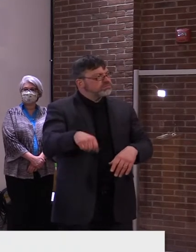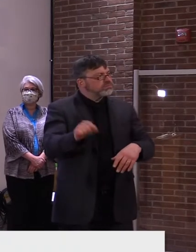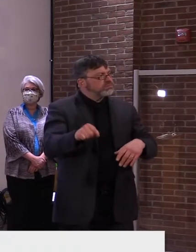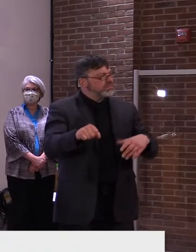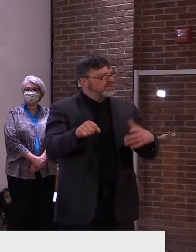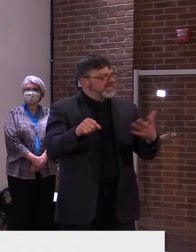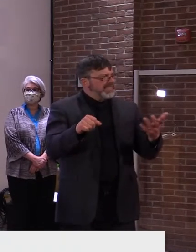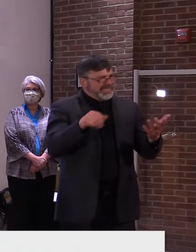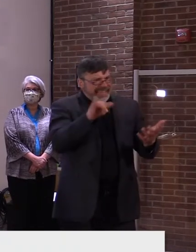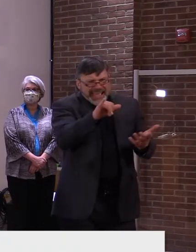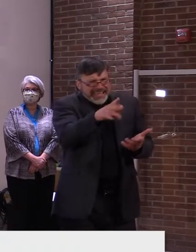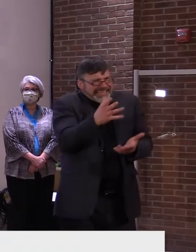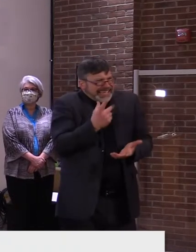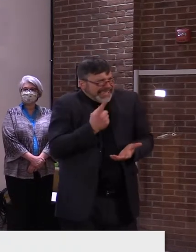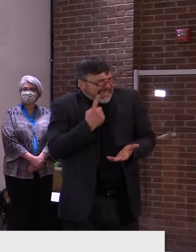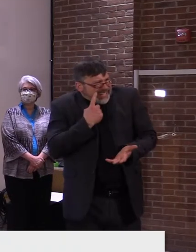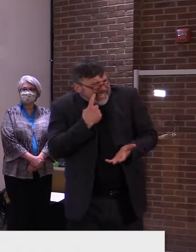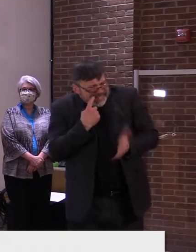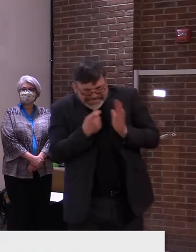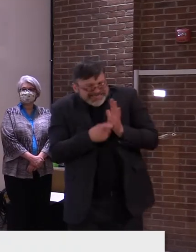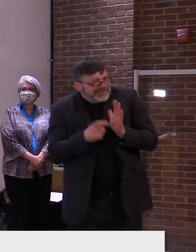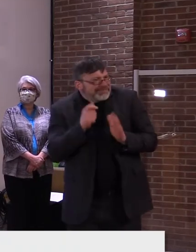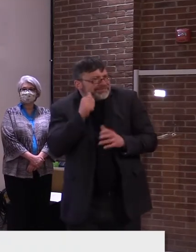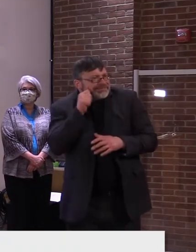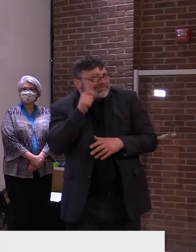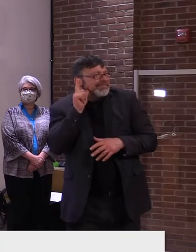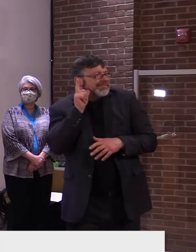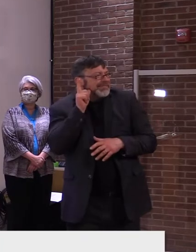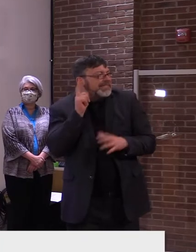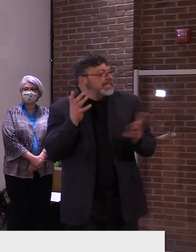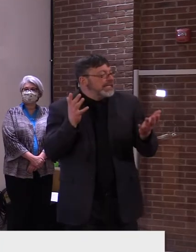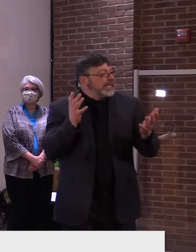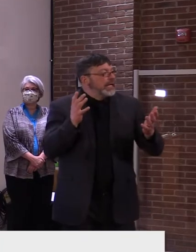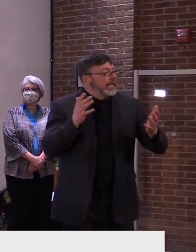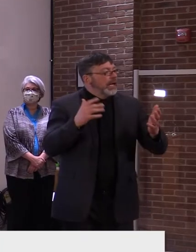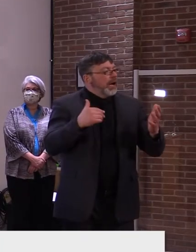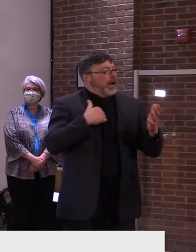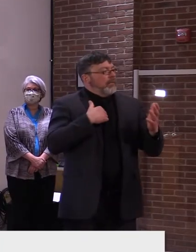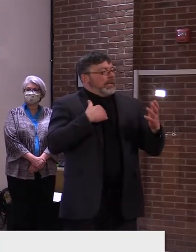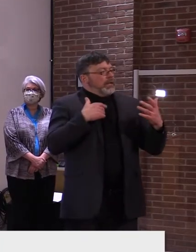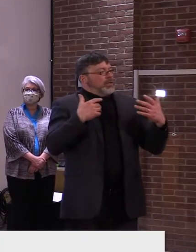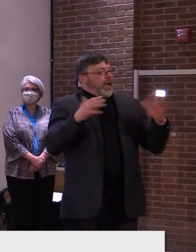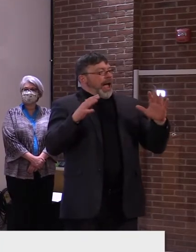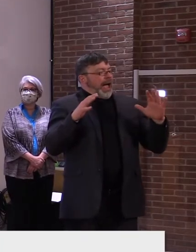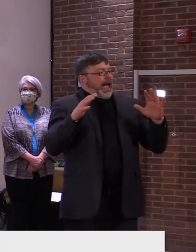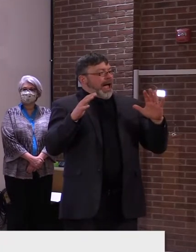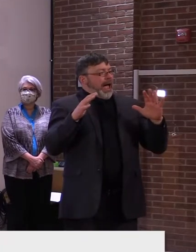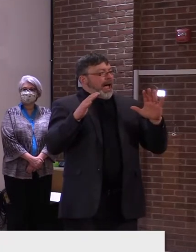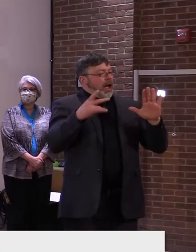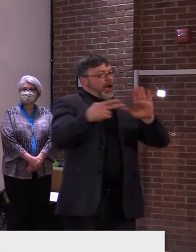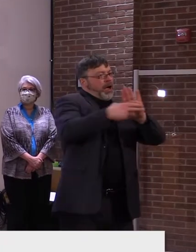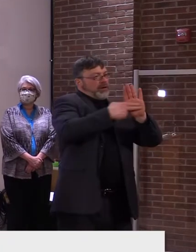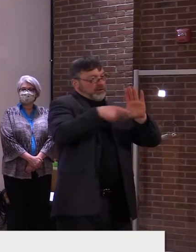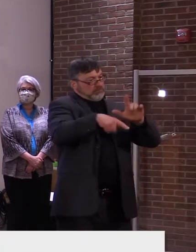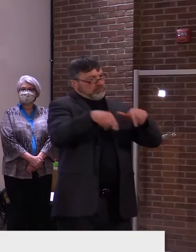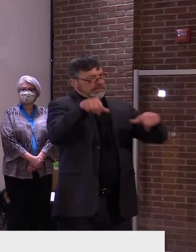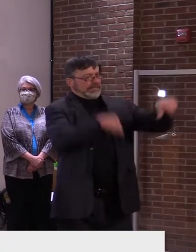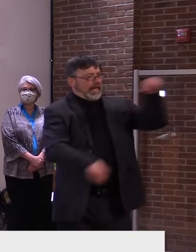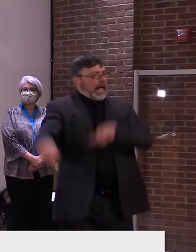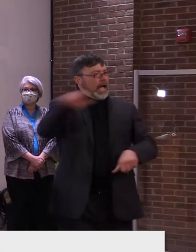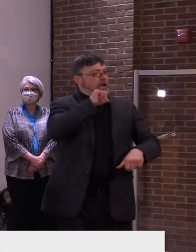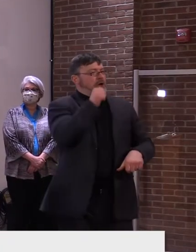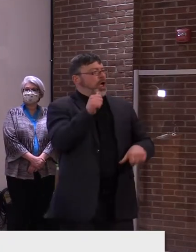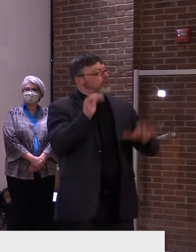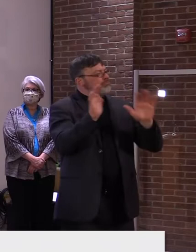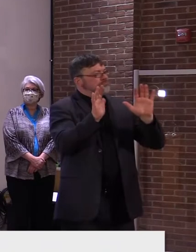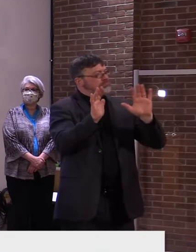do an injustice to it by calling it anecdotal, but it really is somewhat anecdotal that I'm a